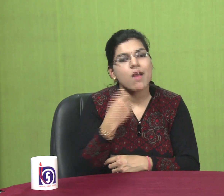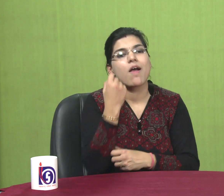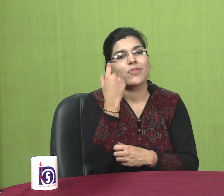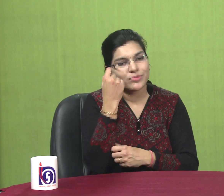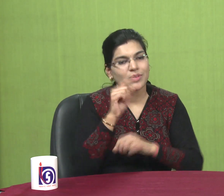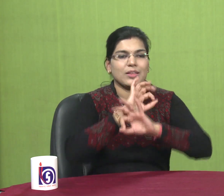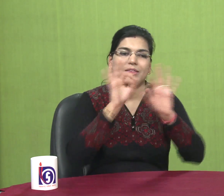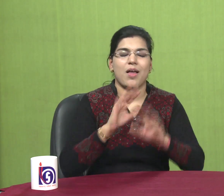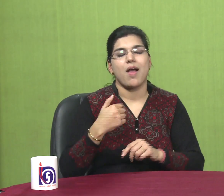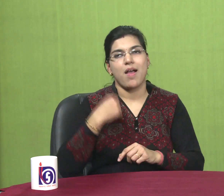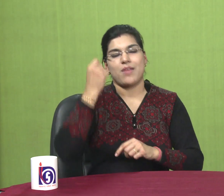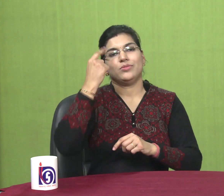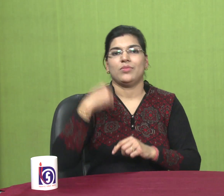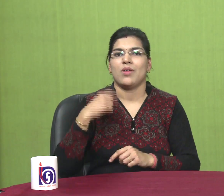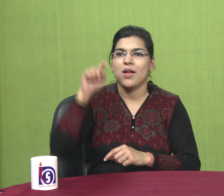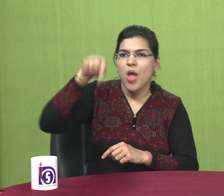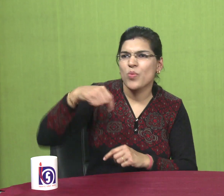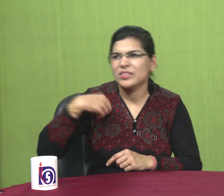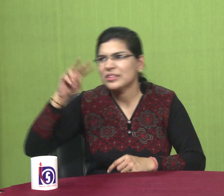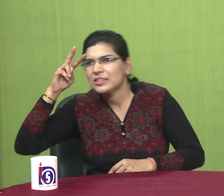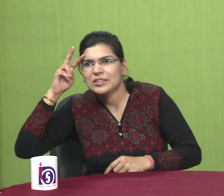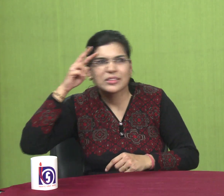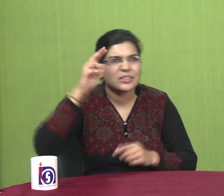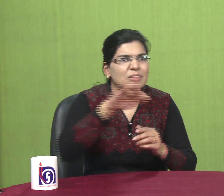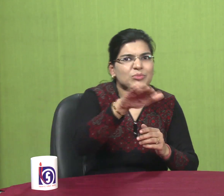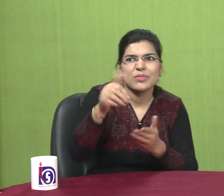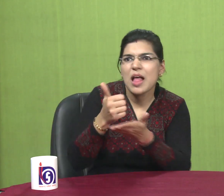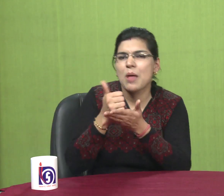AC is the academic specify type of organization.